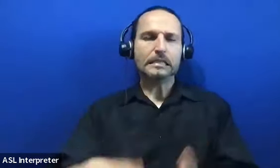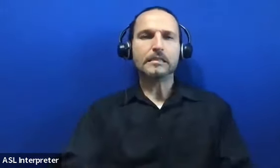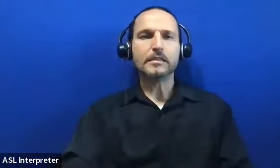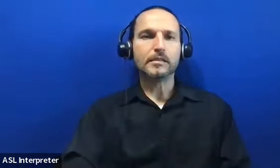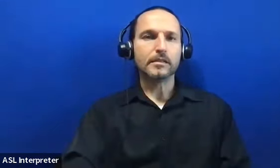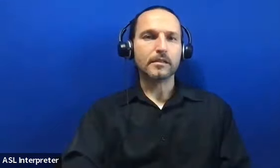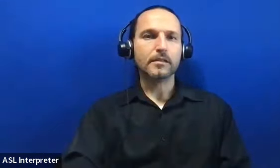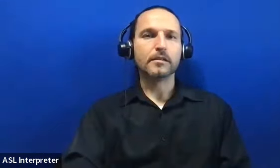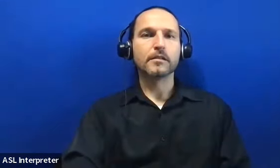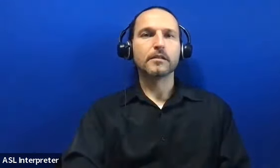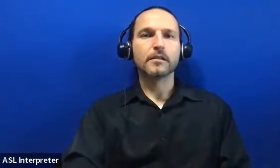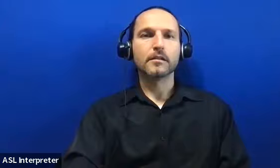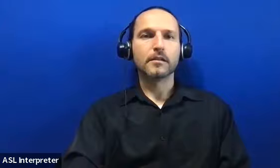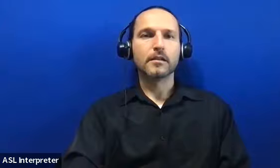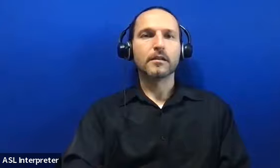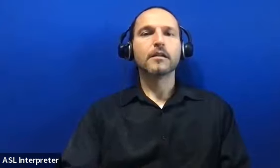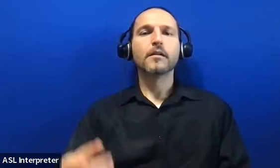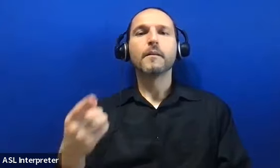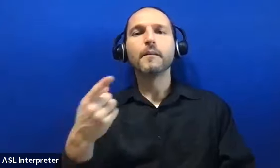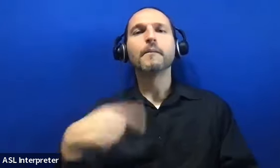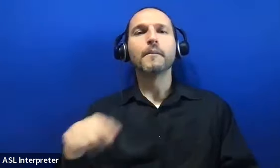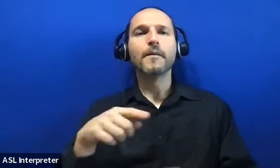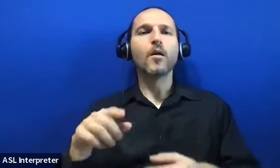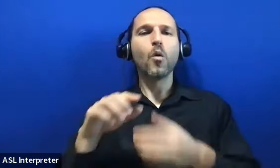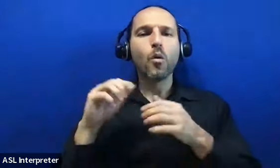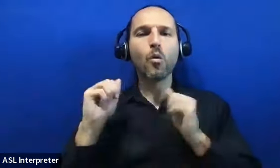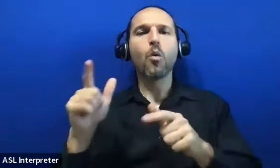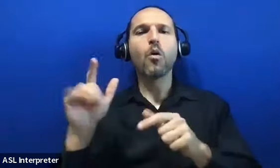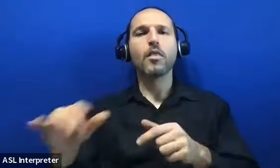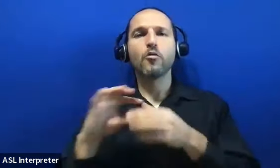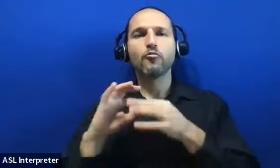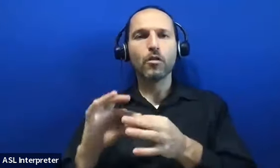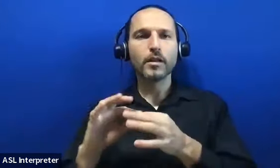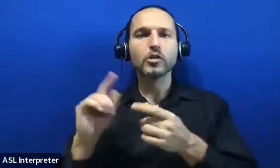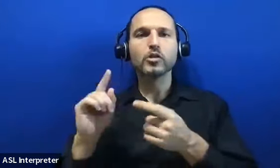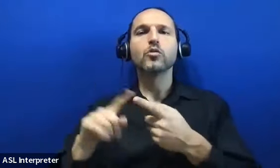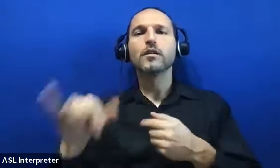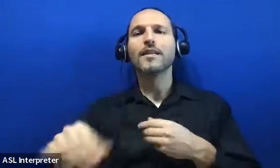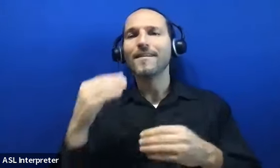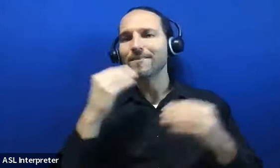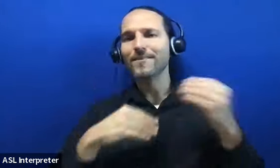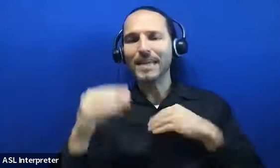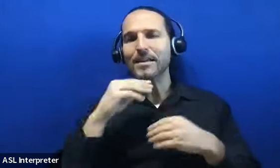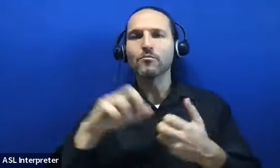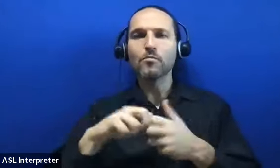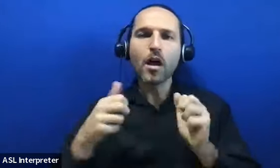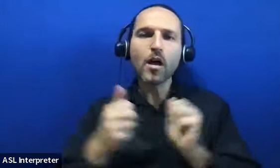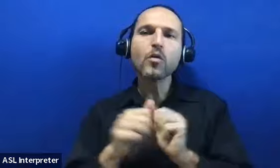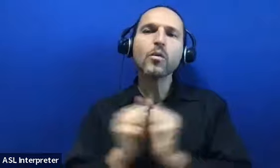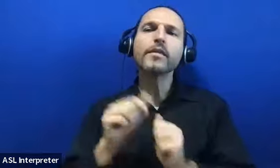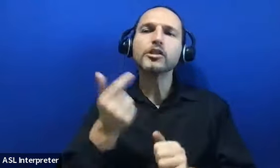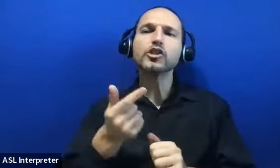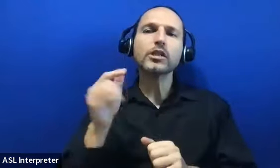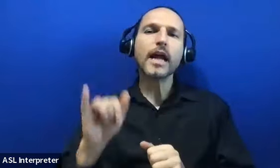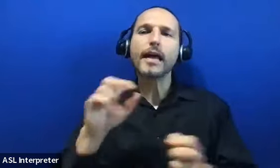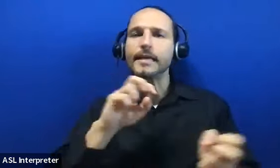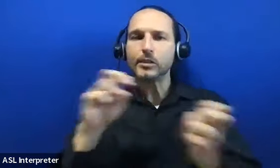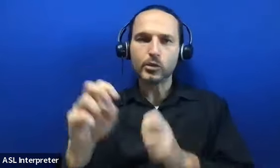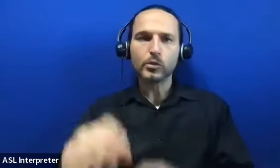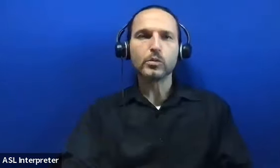And I like how a lot of these are all related to feeding dysfunction and gastrointestinal